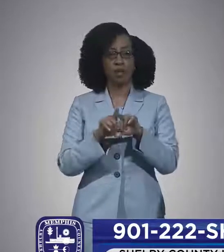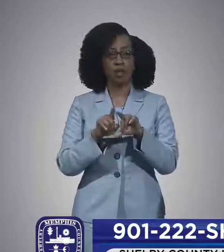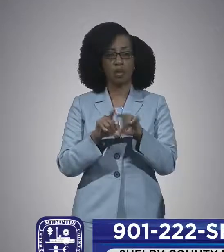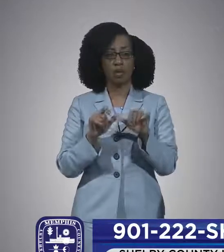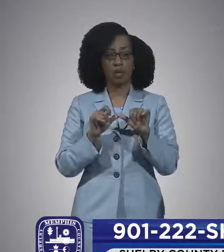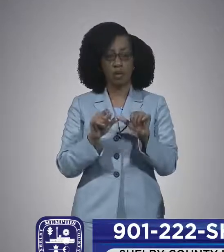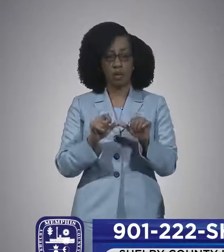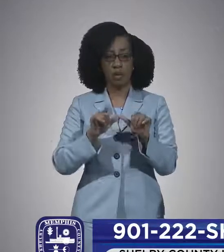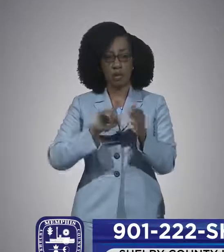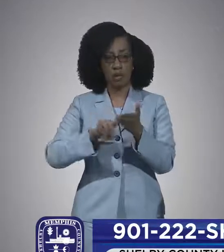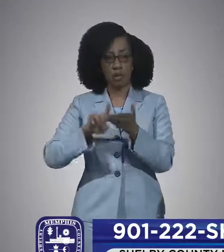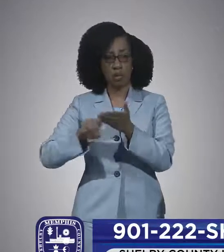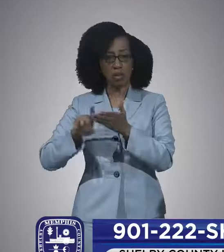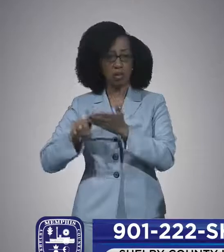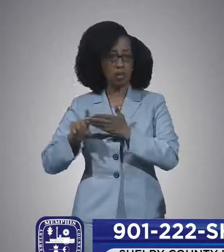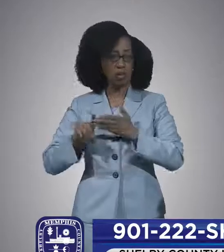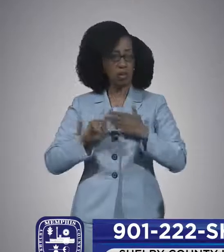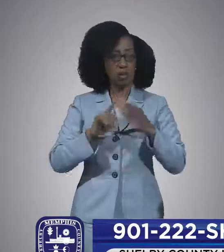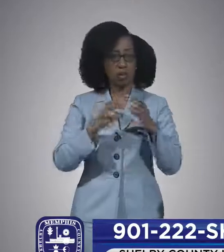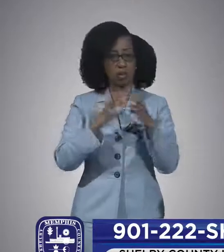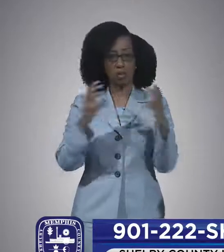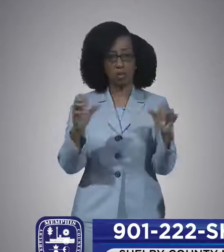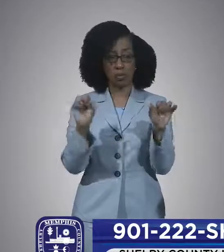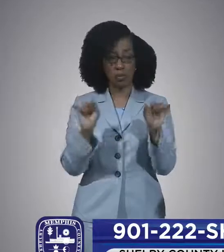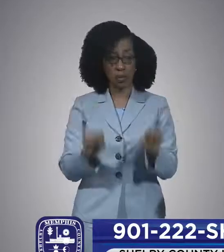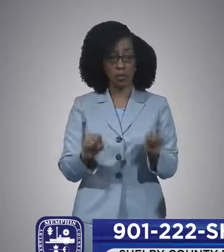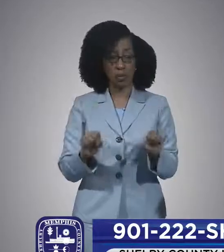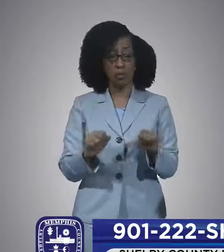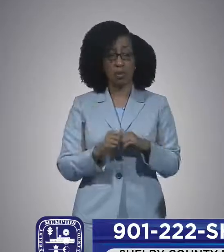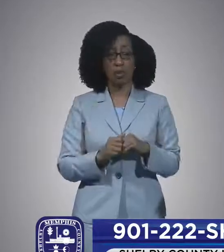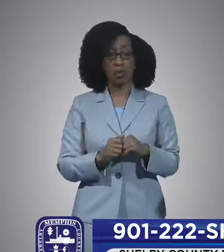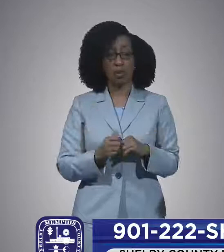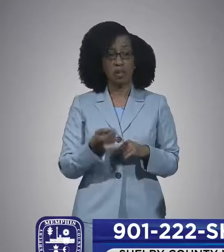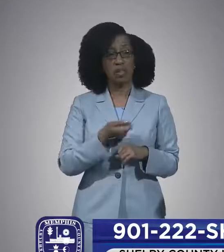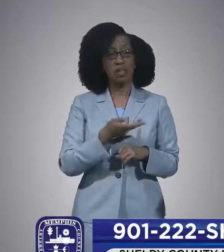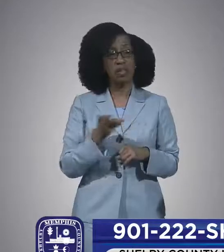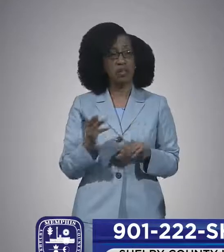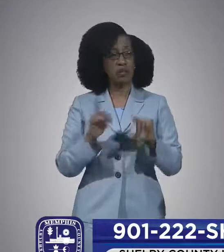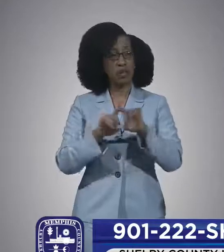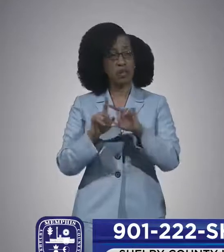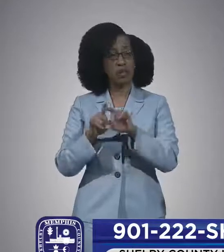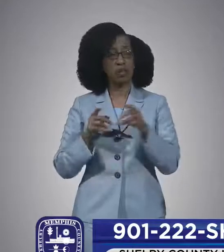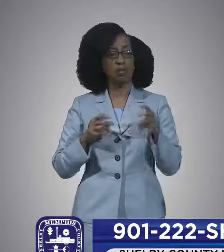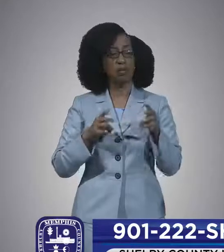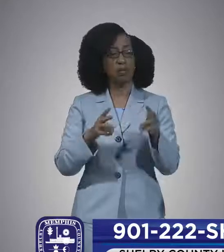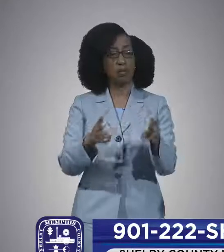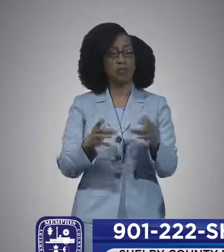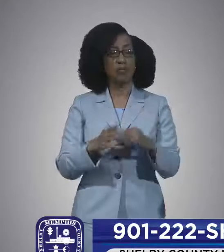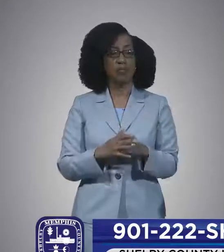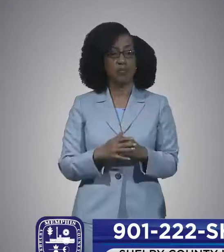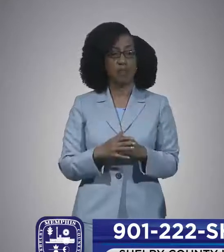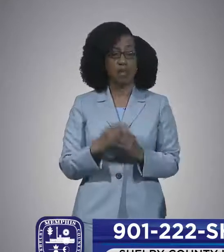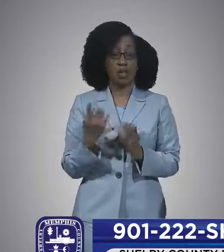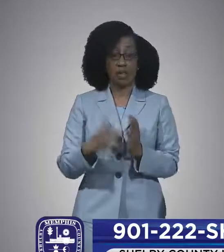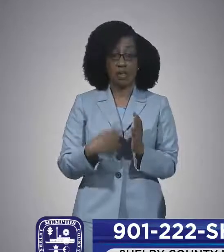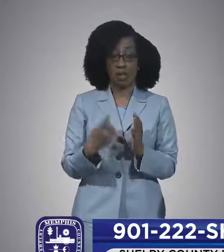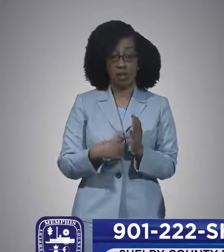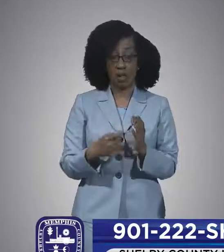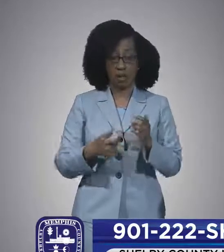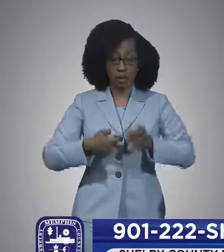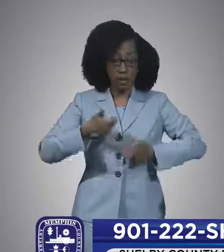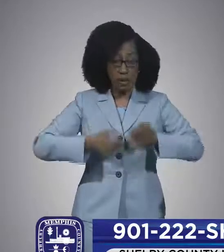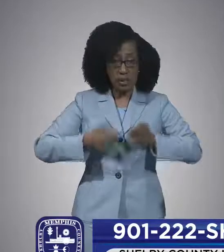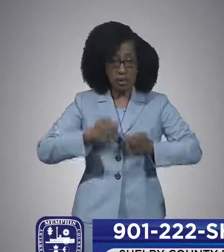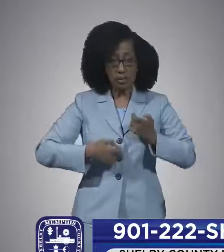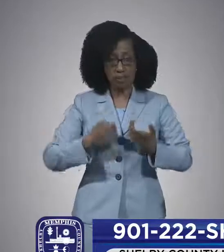of contacts as much as possible. And that includes several different methods. So sometimes we're texting